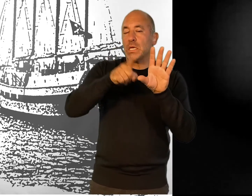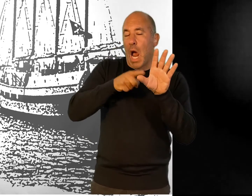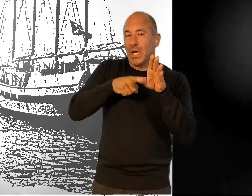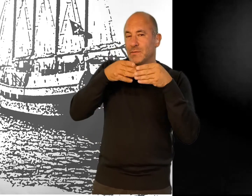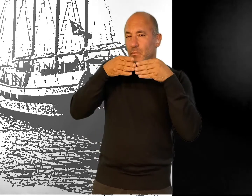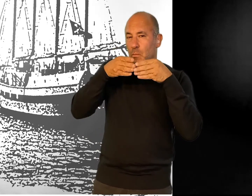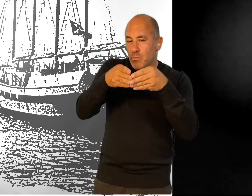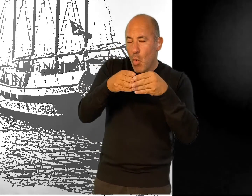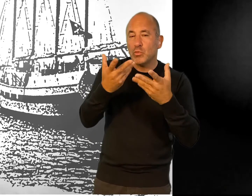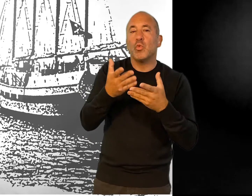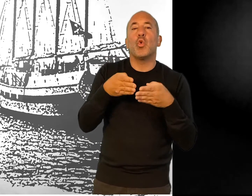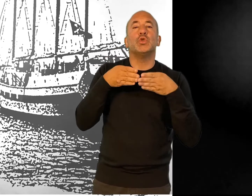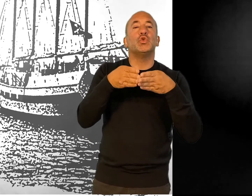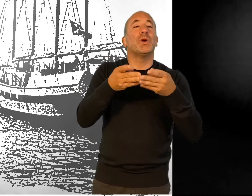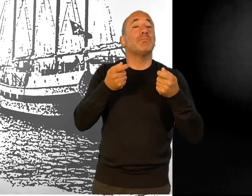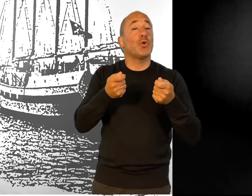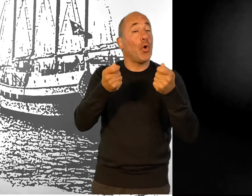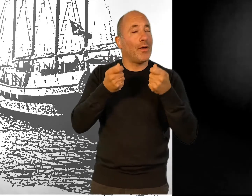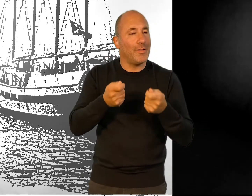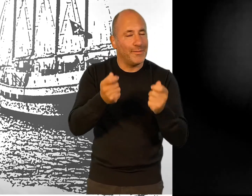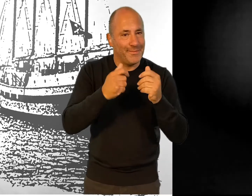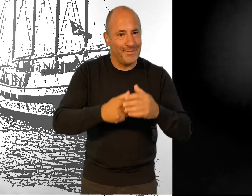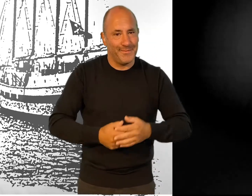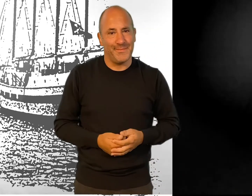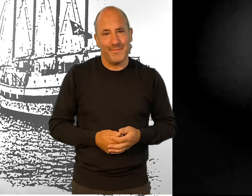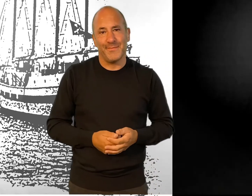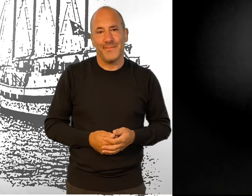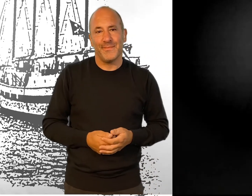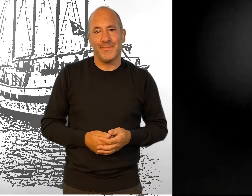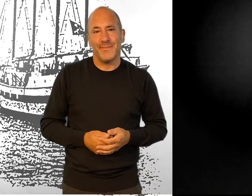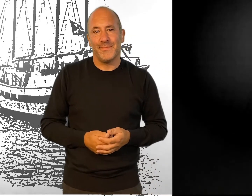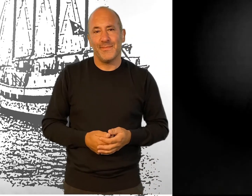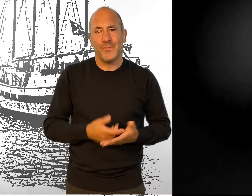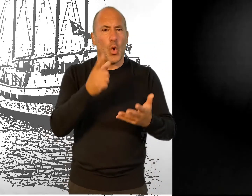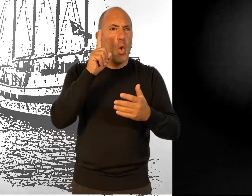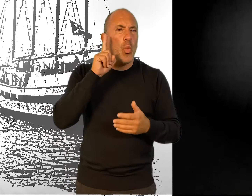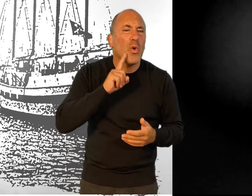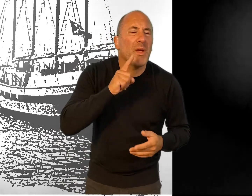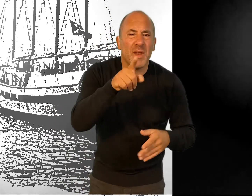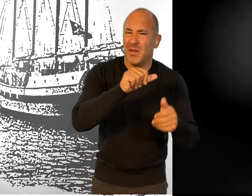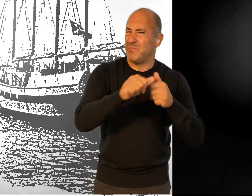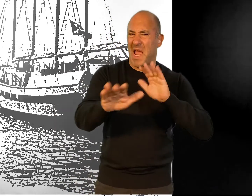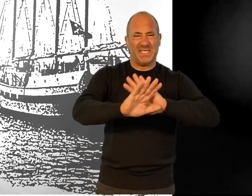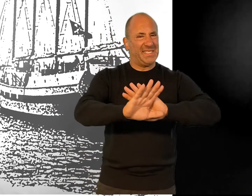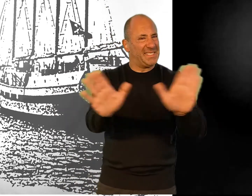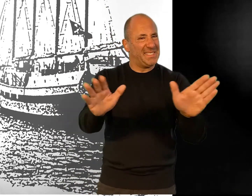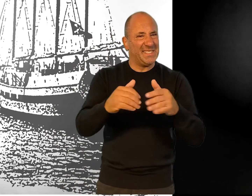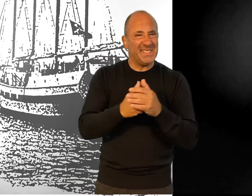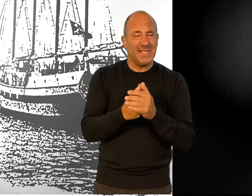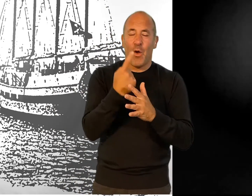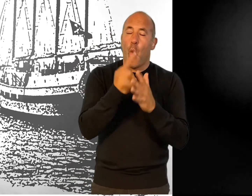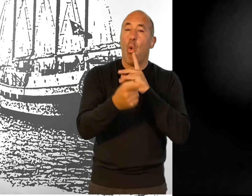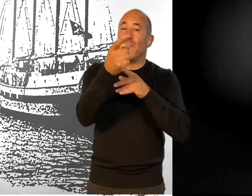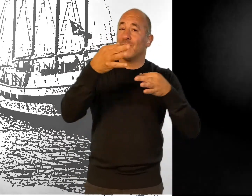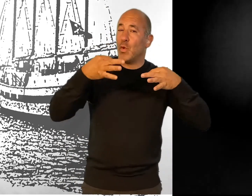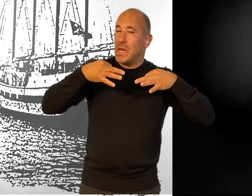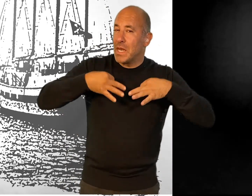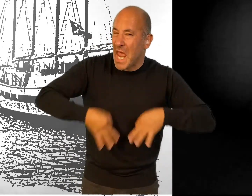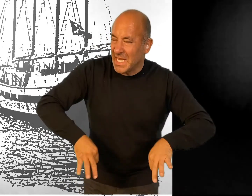nor whistle unless you are the youngest on board or the ship's cook. Best not to be a woman unless you're naked or